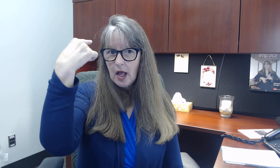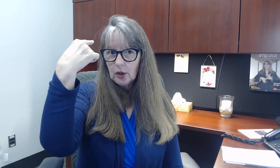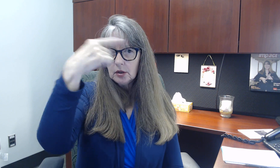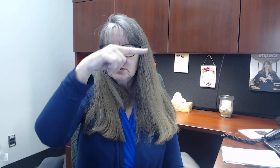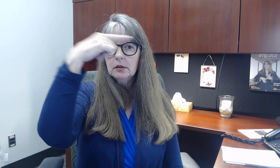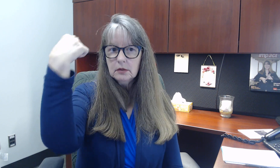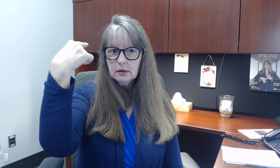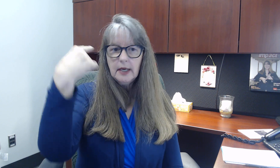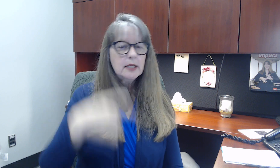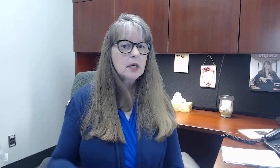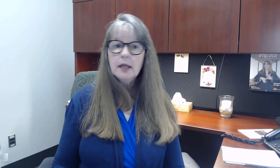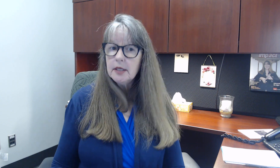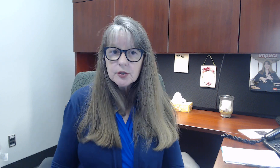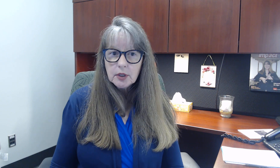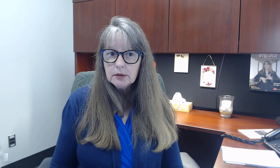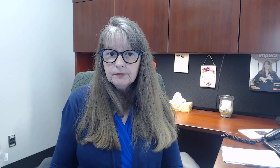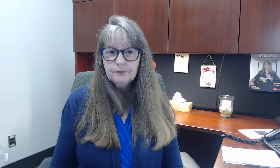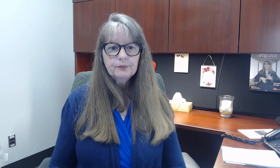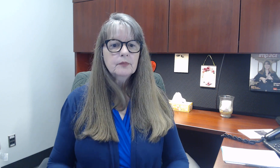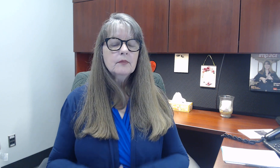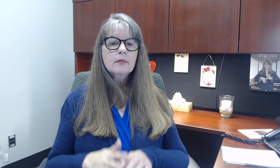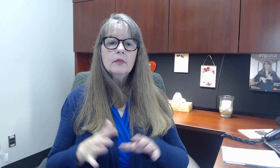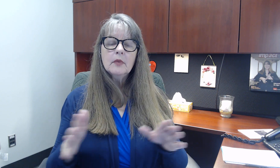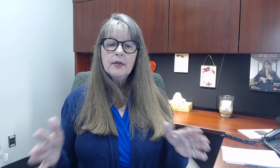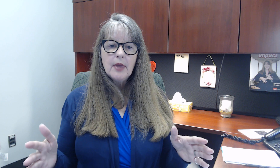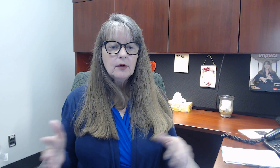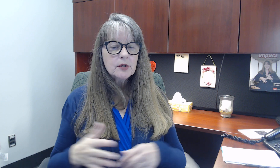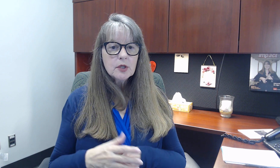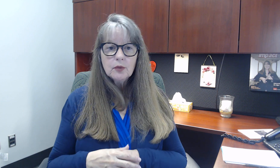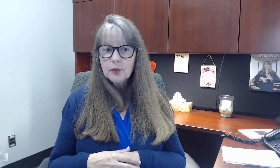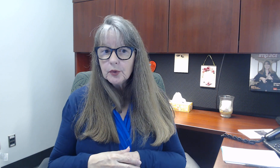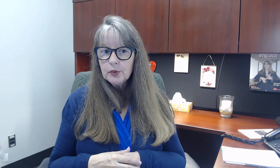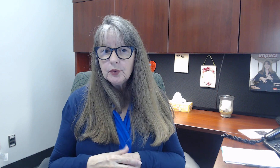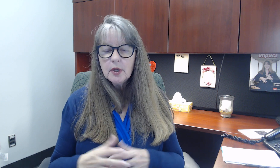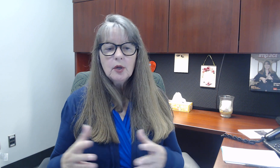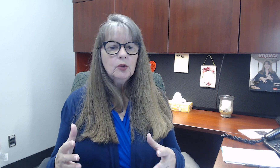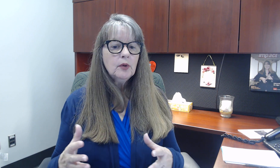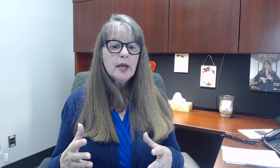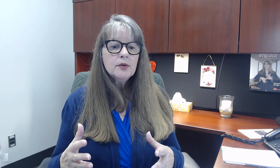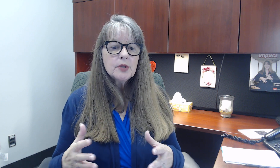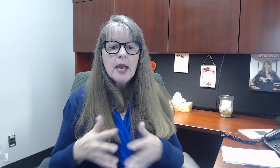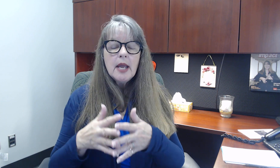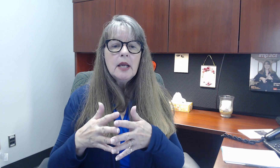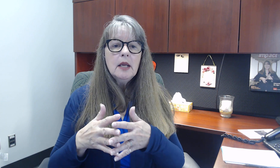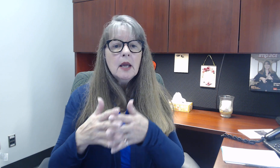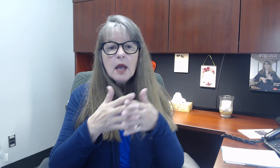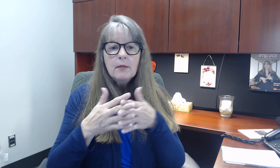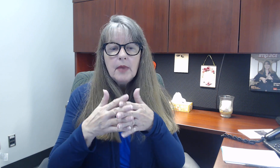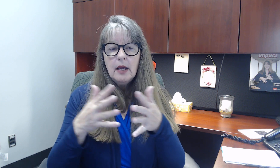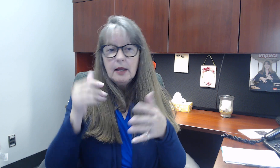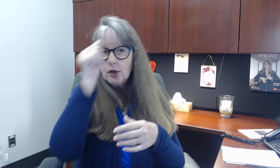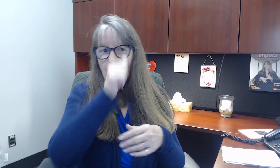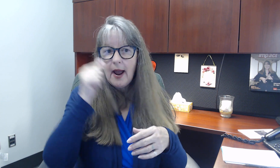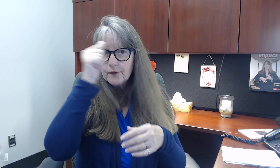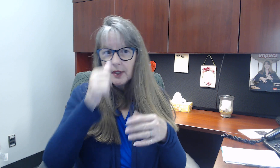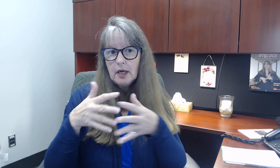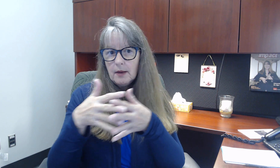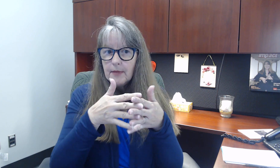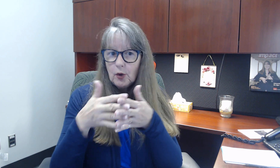color. It is not an insult. They don't consider it rude. You can say, African American